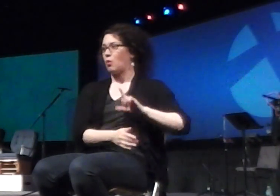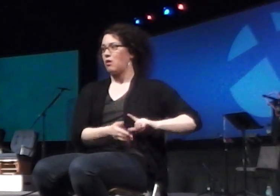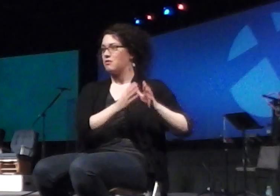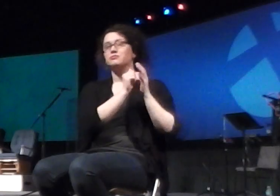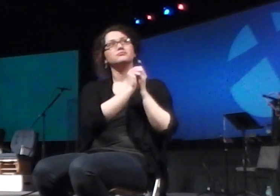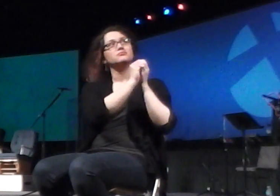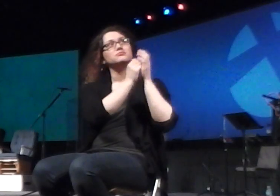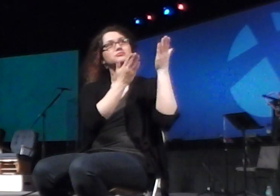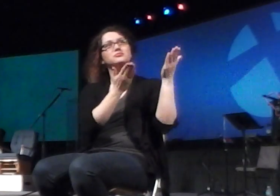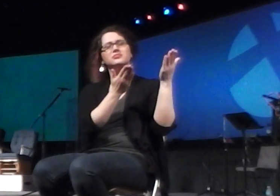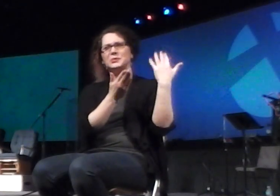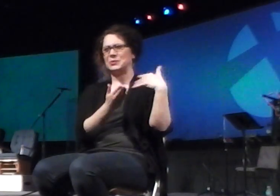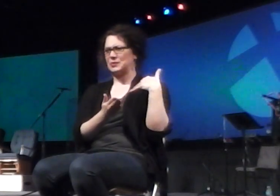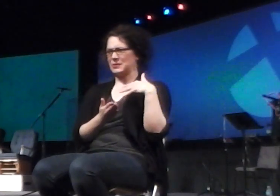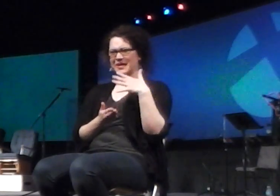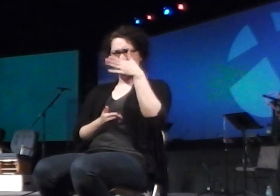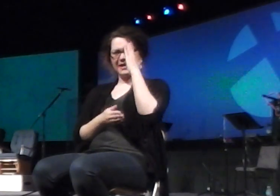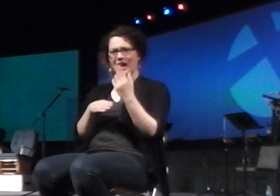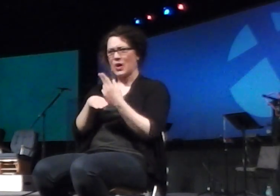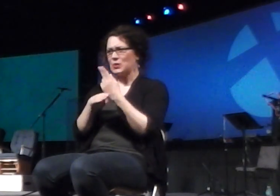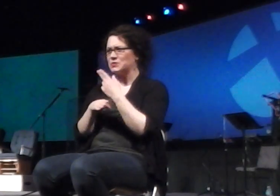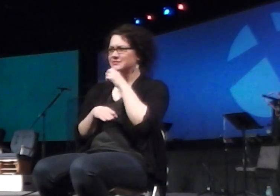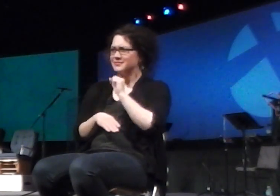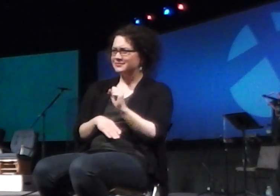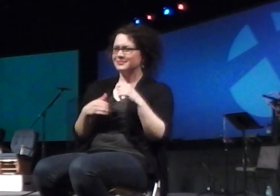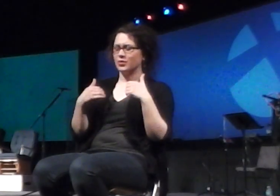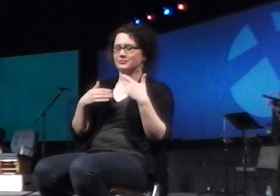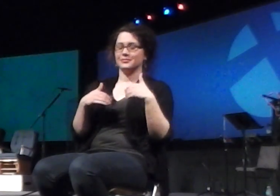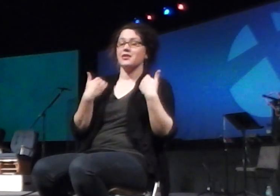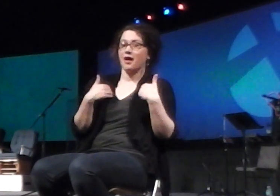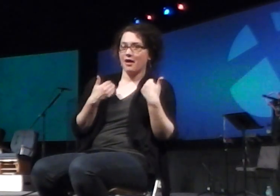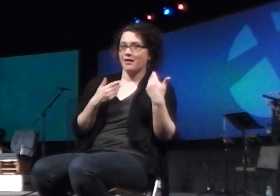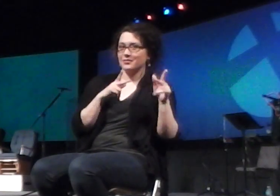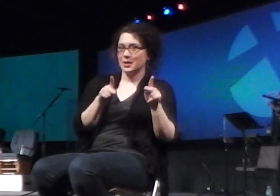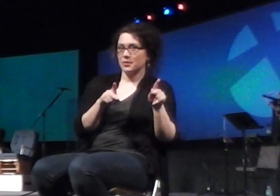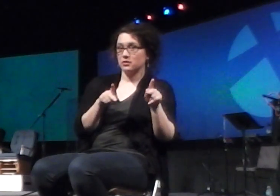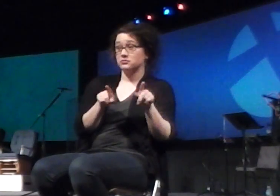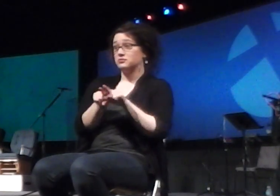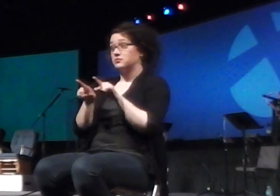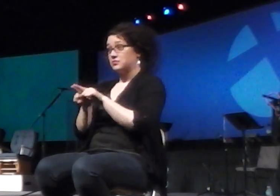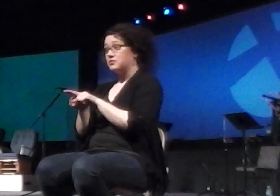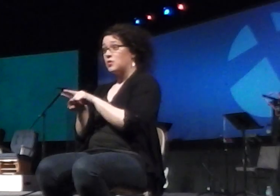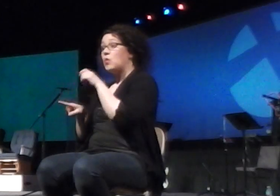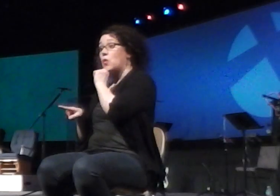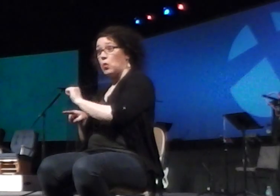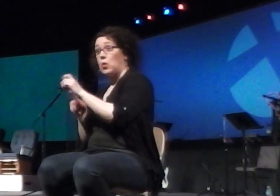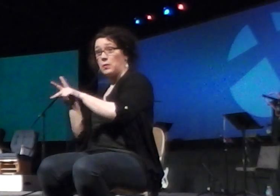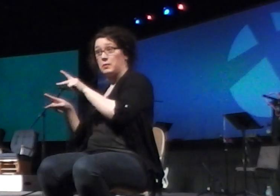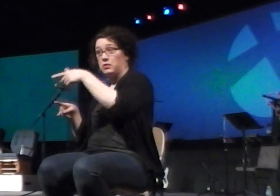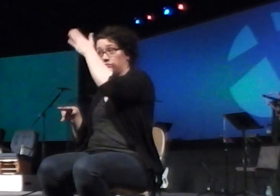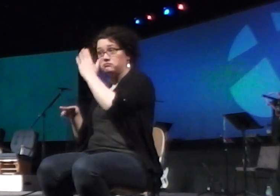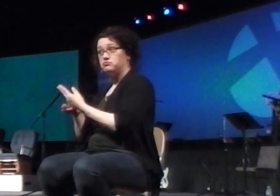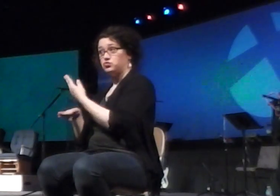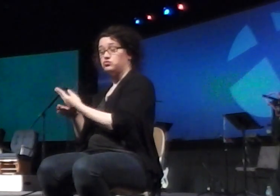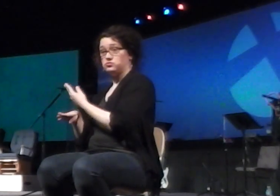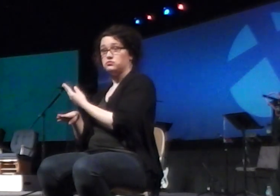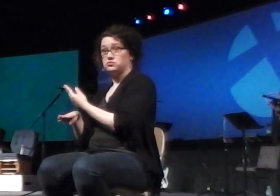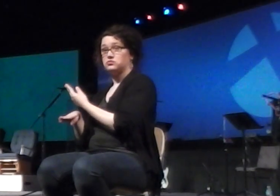scriptures. But God also uses very, very old people all throughout the Bible as well to accomplish his purposes.